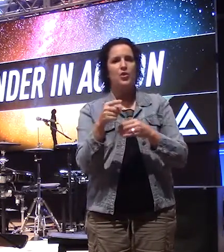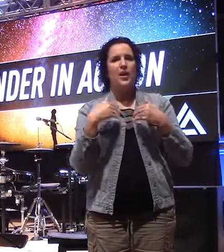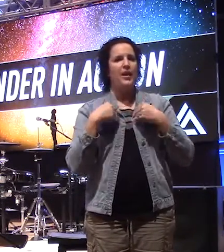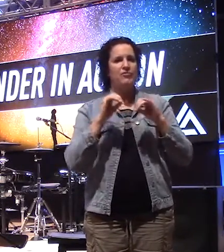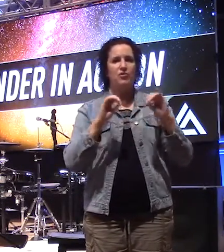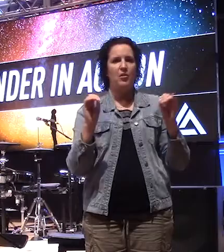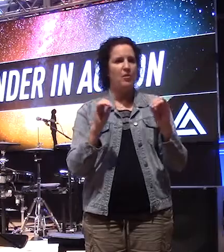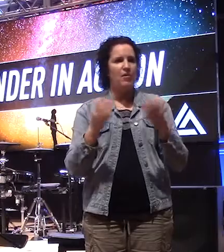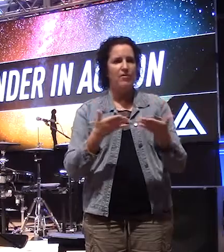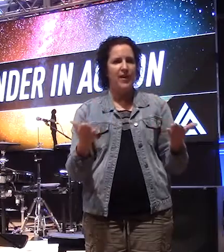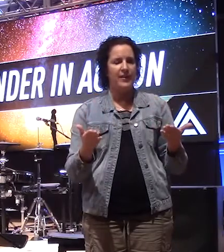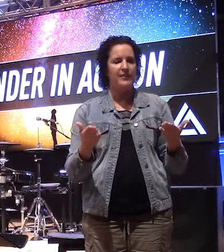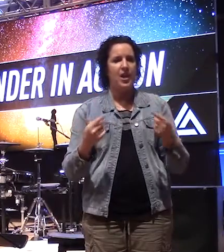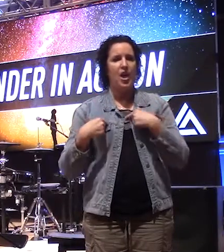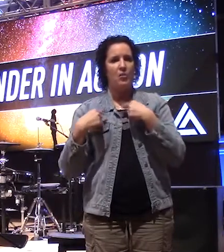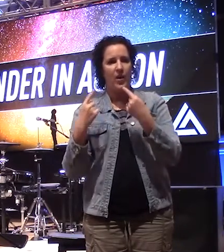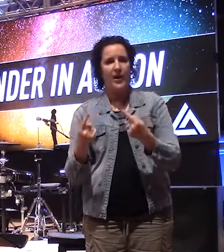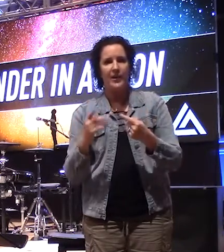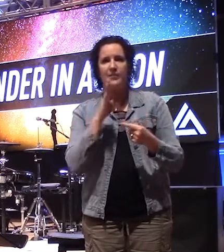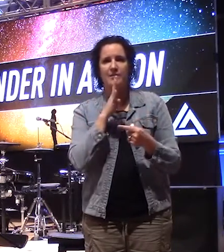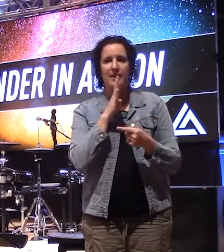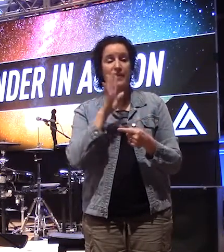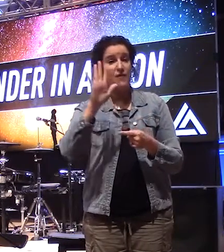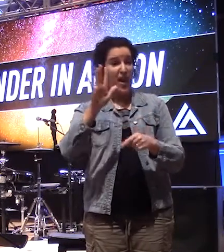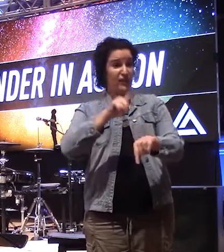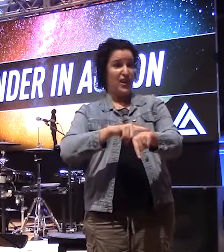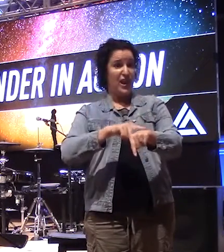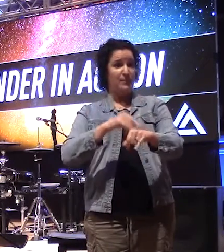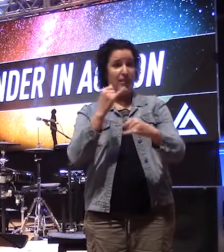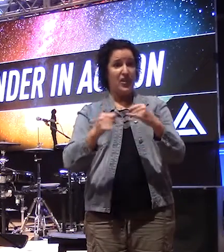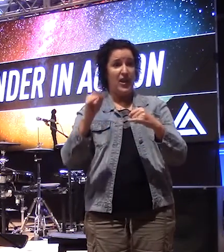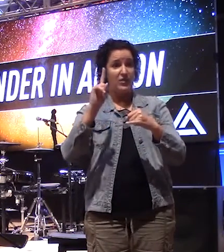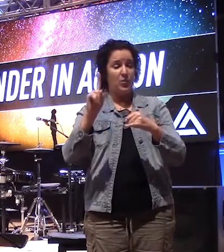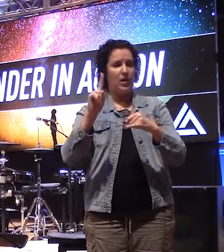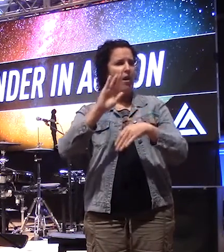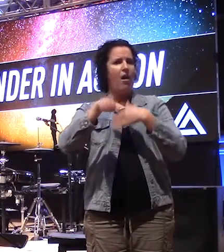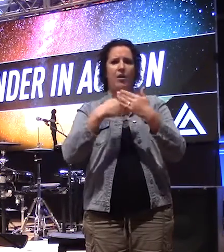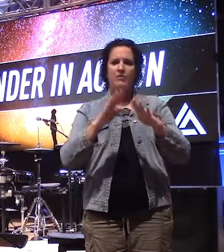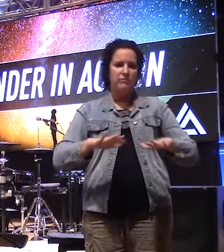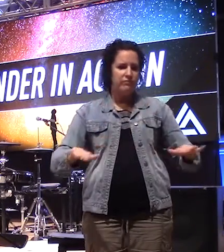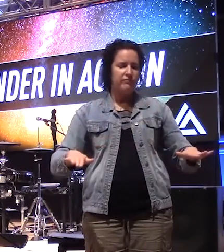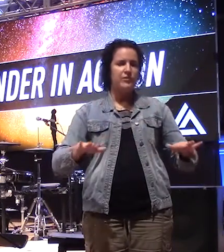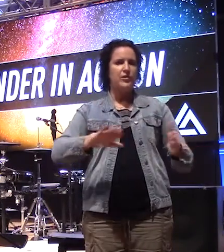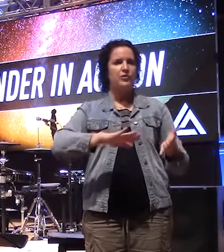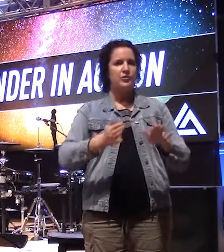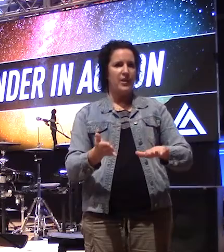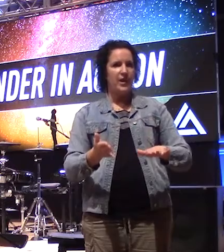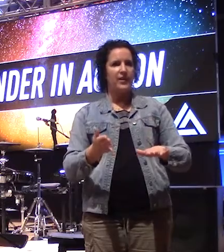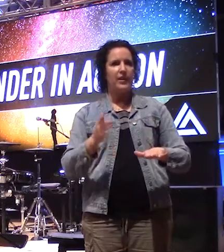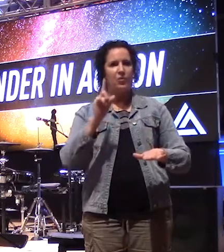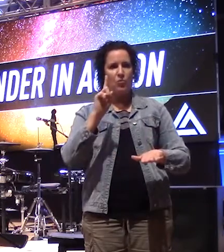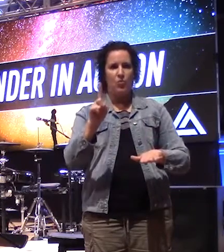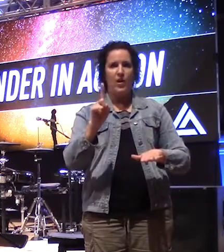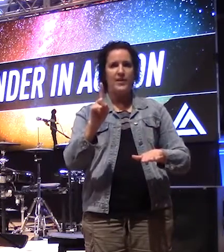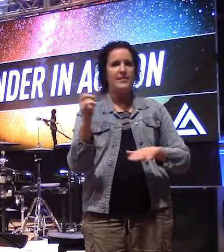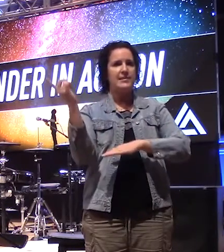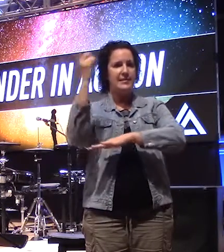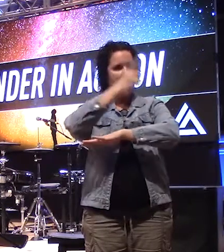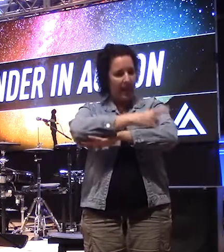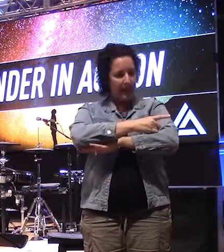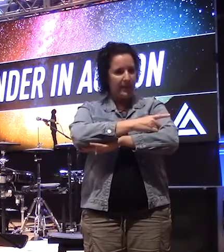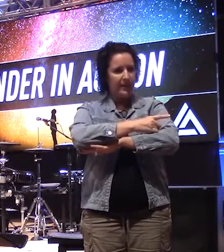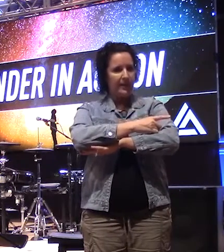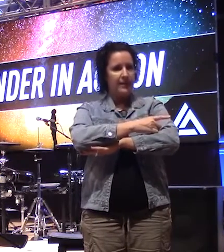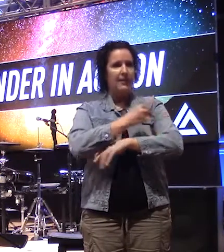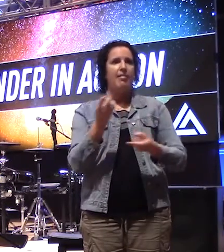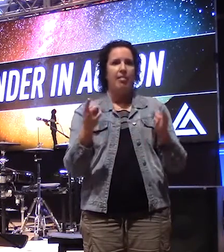yet speaking, five times, and the last one, all of his children died. In one Sunday, in one day, and